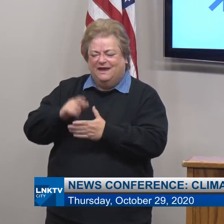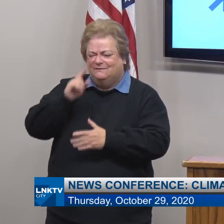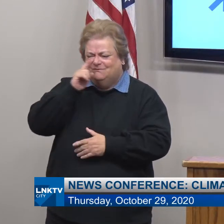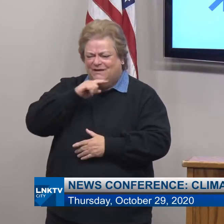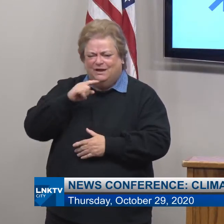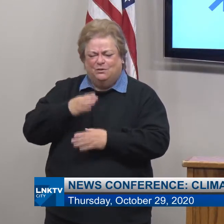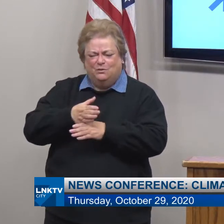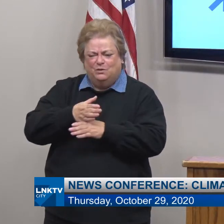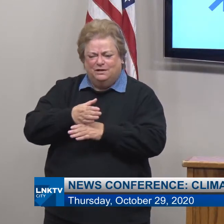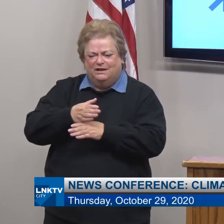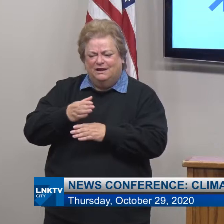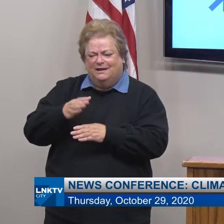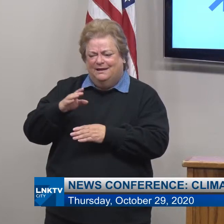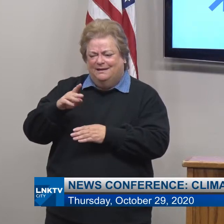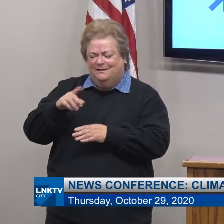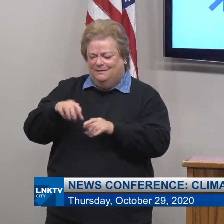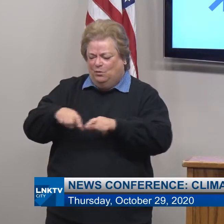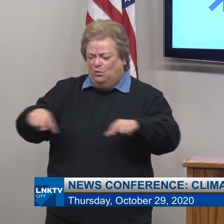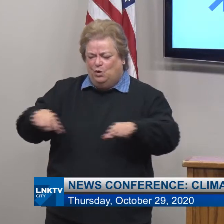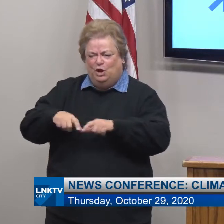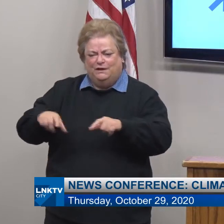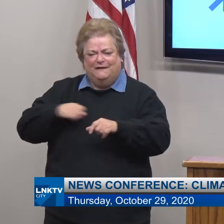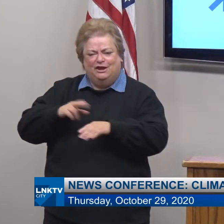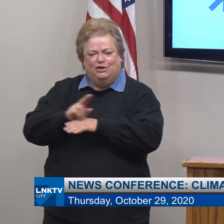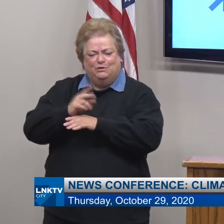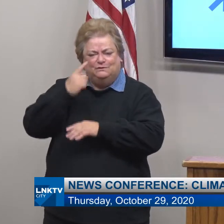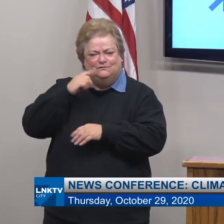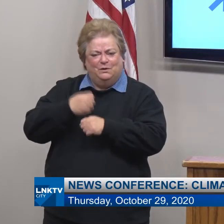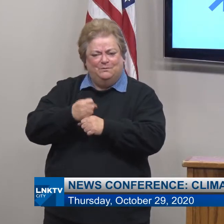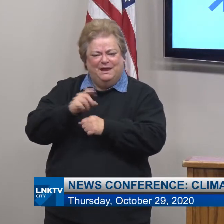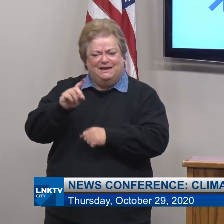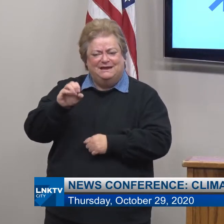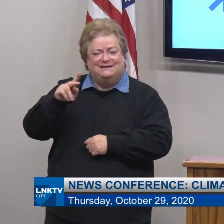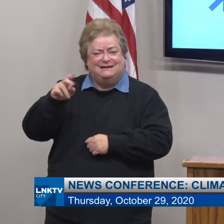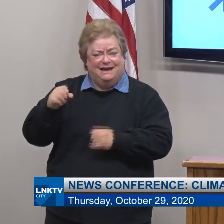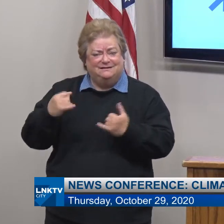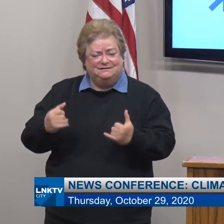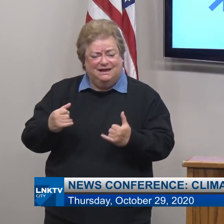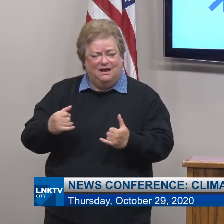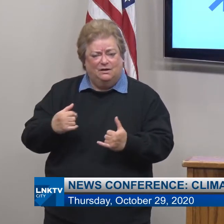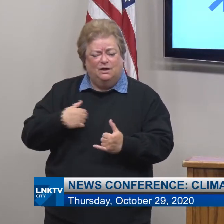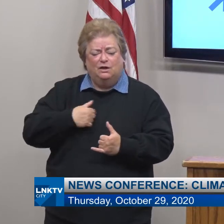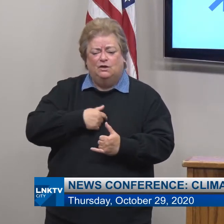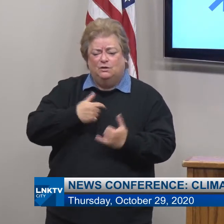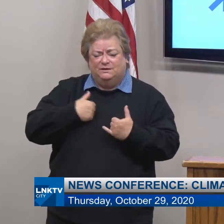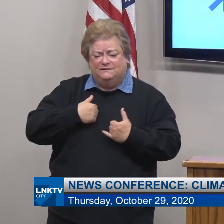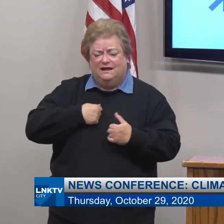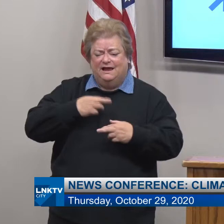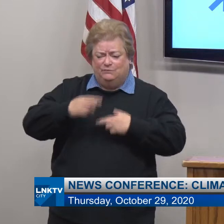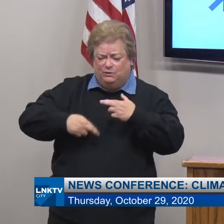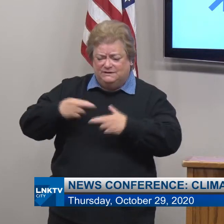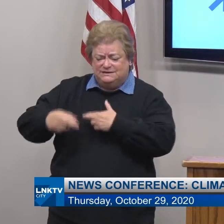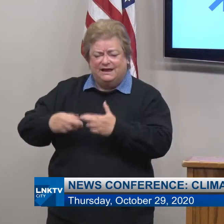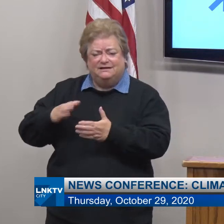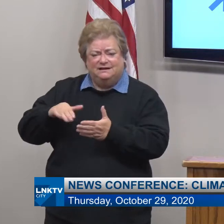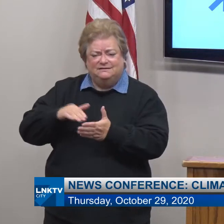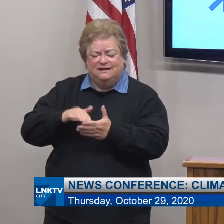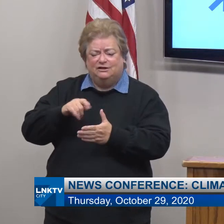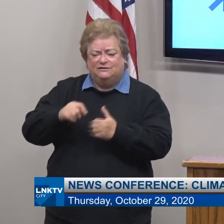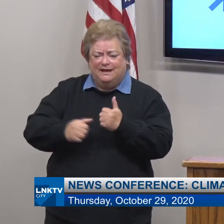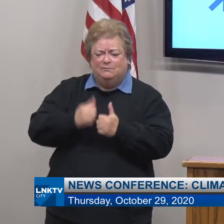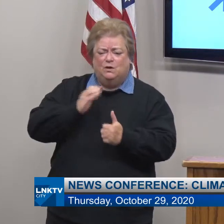used in most decks nowadays and outdoor structures. In addition, we still host recycling centers at some of our